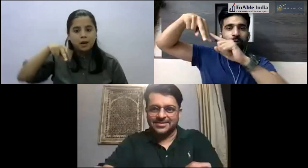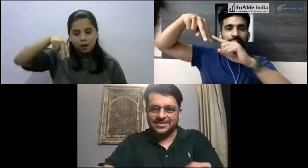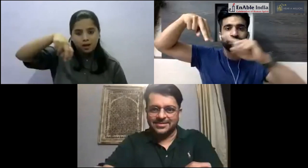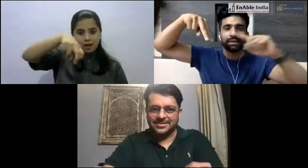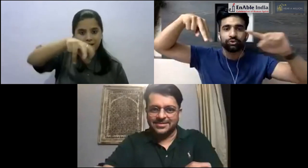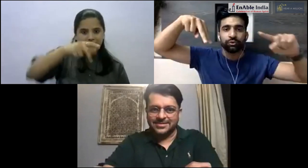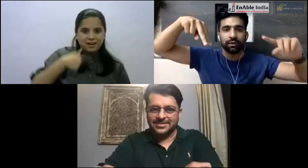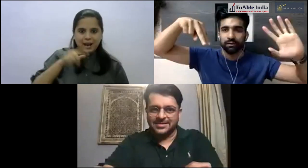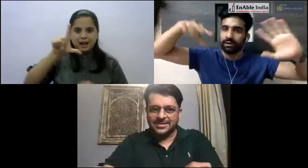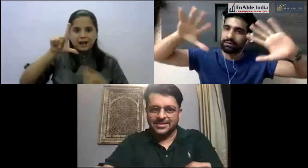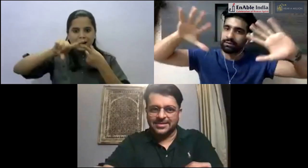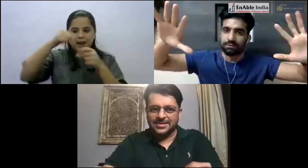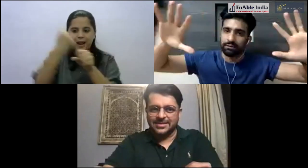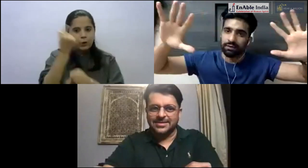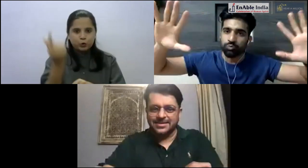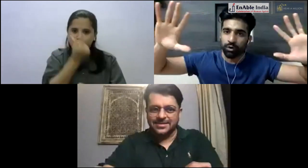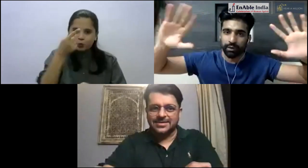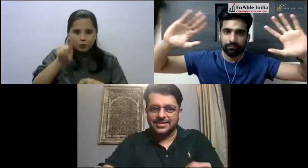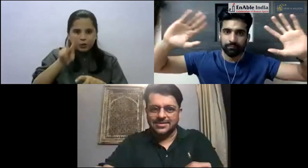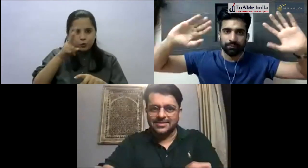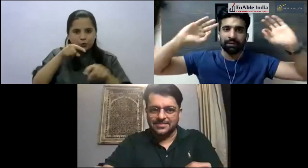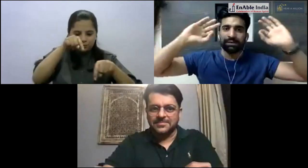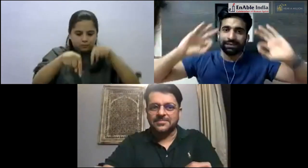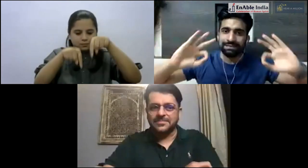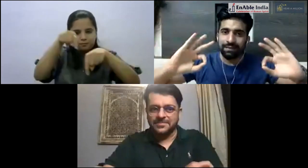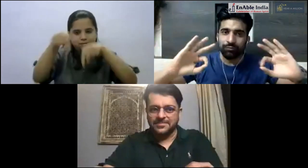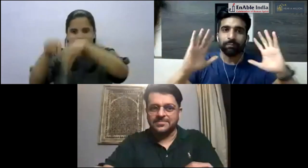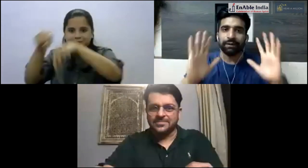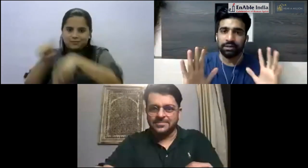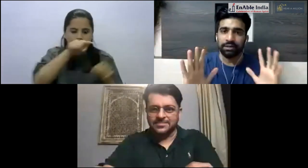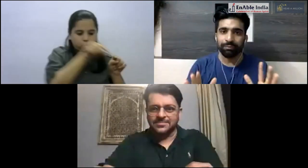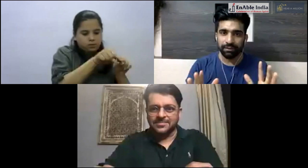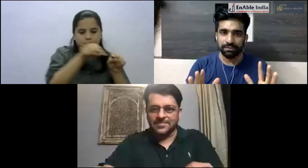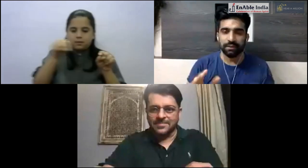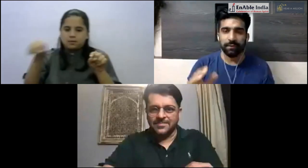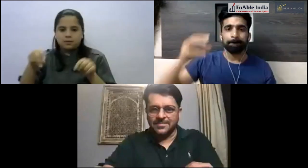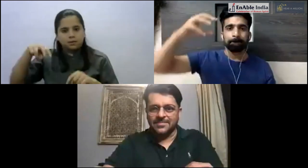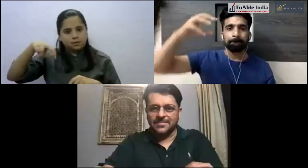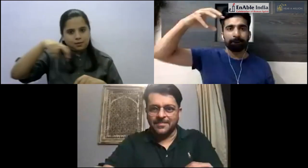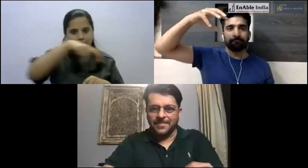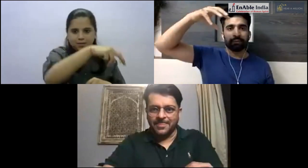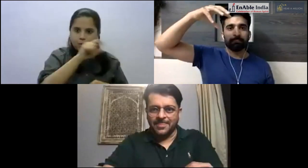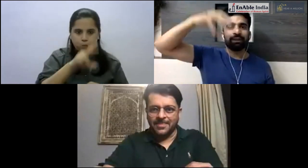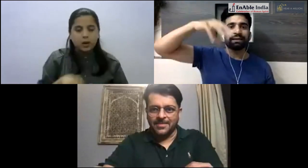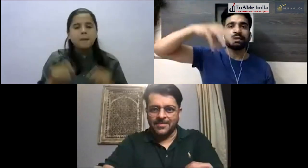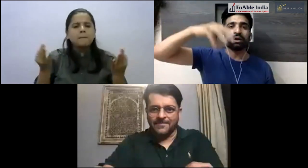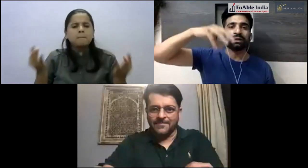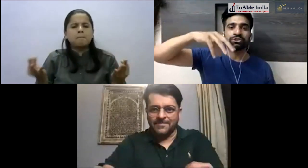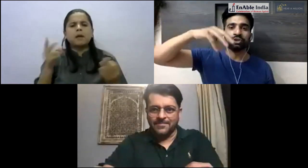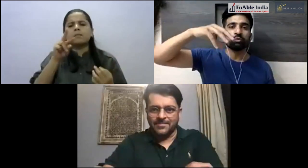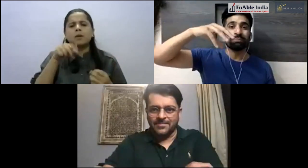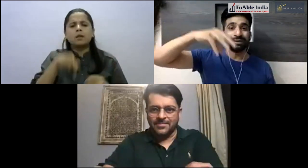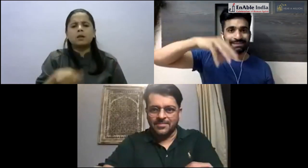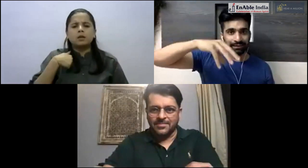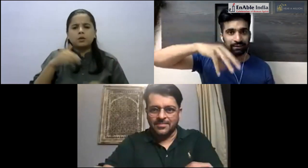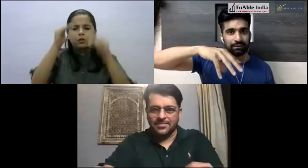from one place to the other, right? That's walking. In the same way, meditation means bringing your attention